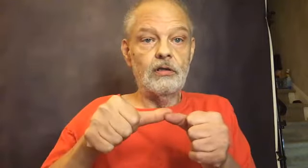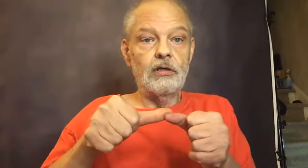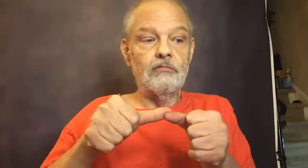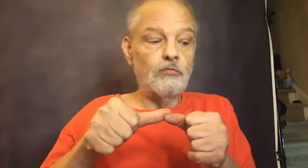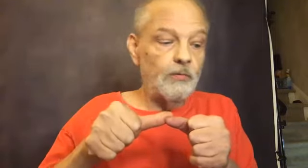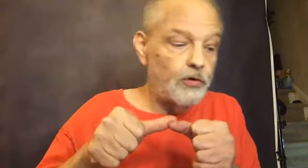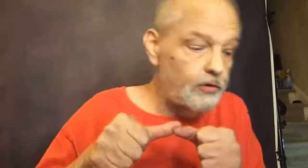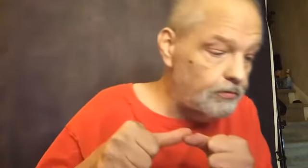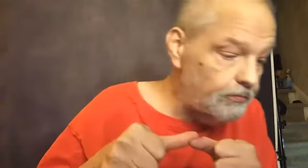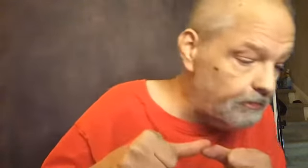Remember.